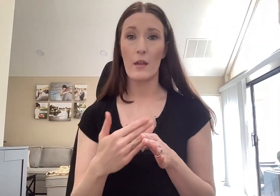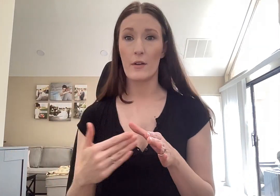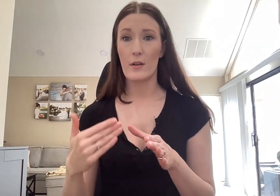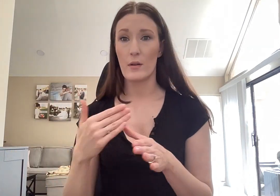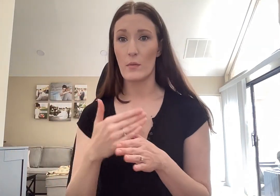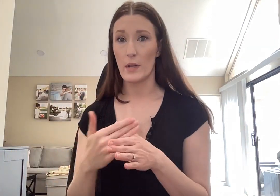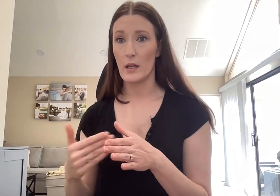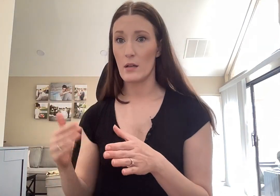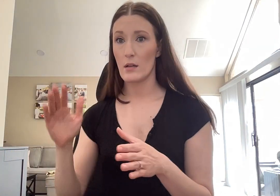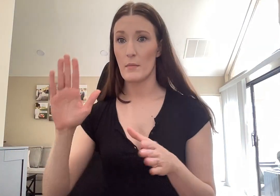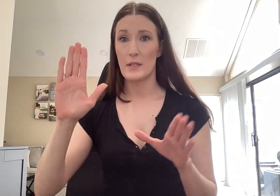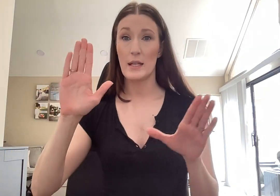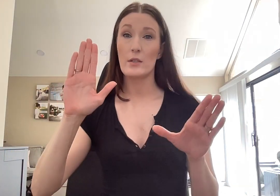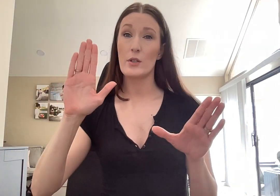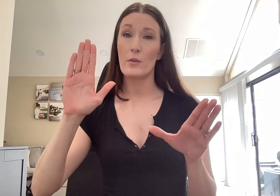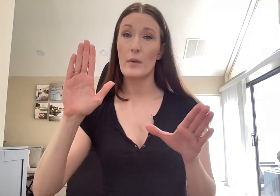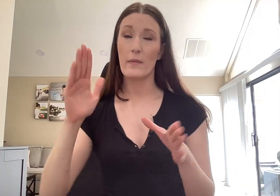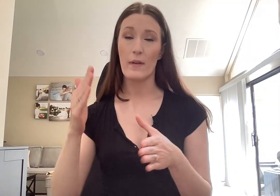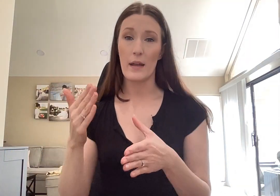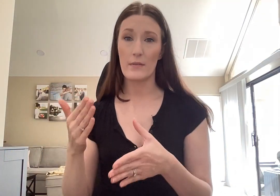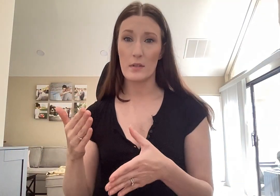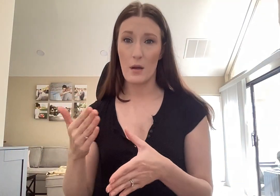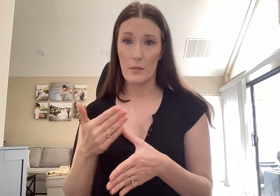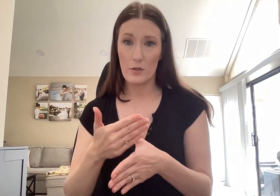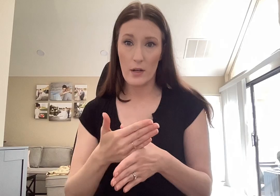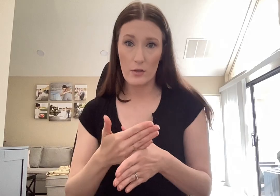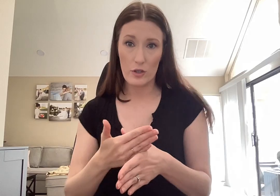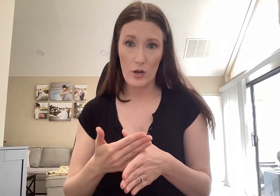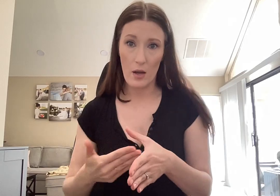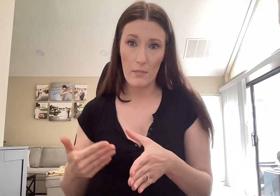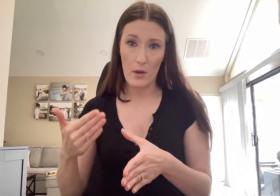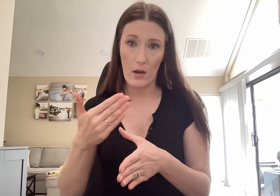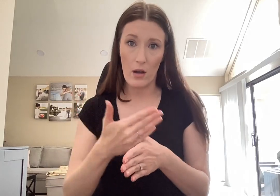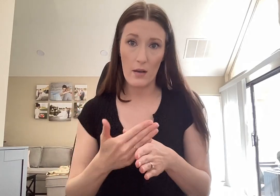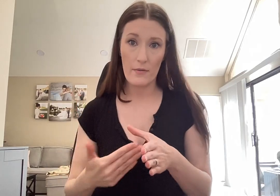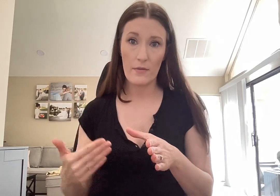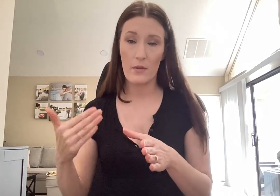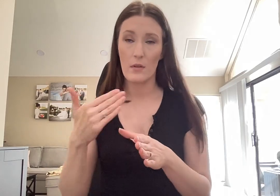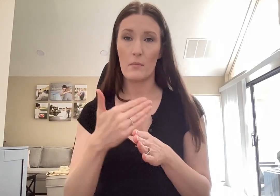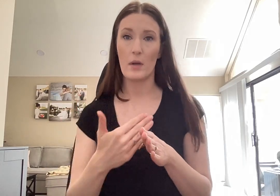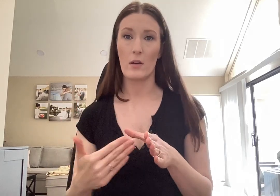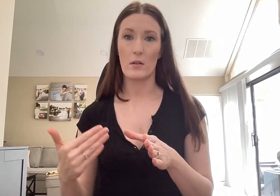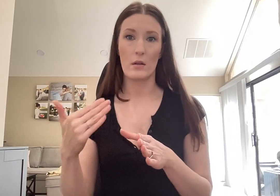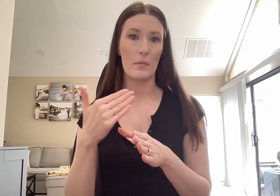Bother, annoying. I'm going to take two B5s. I'm going to try to chop off my non-dominant